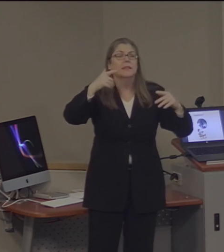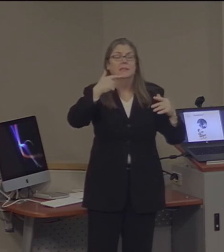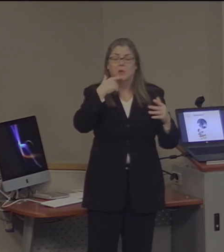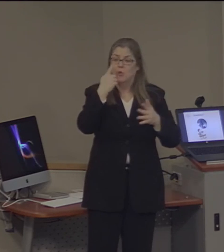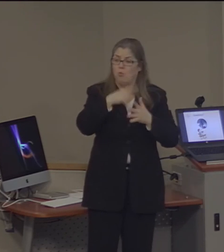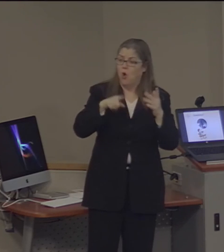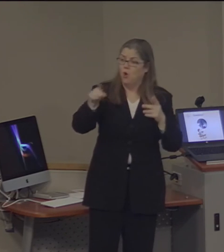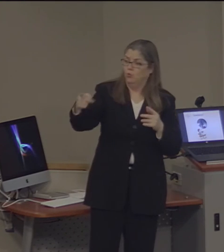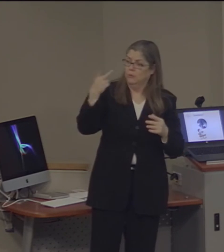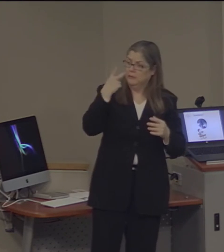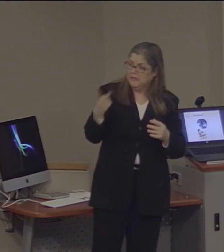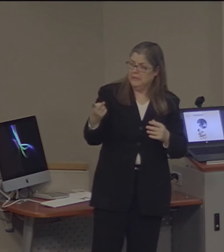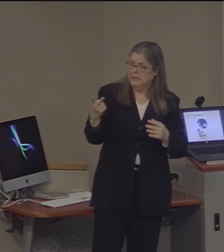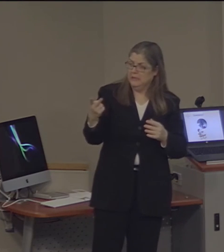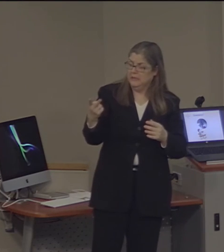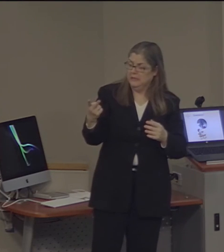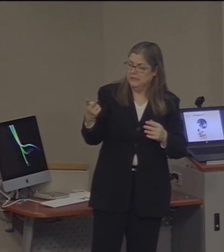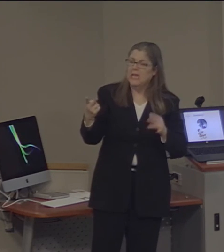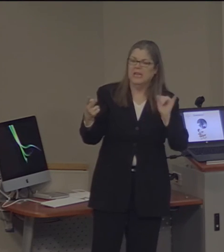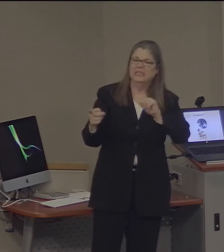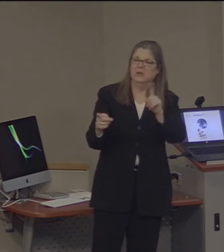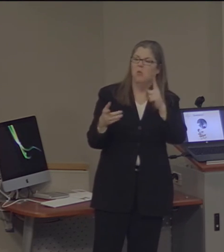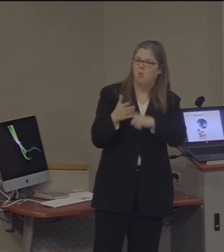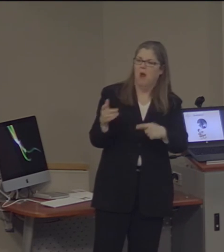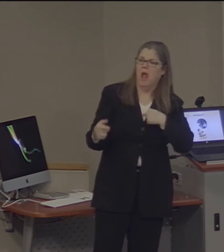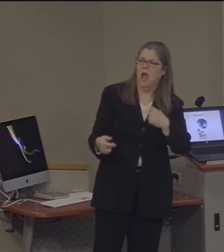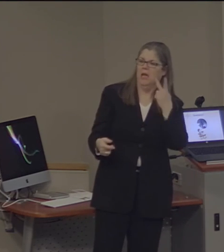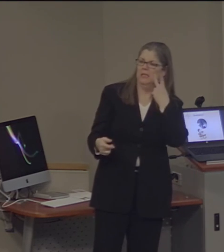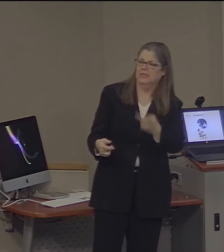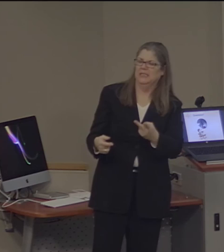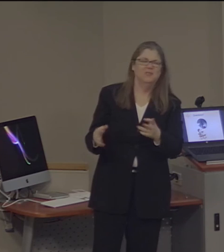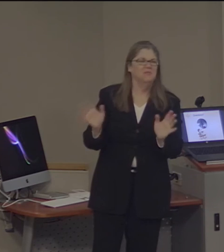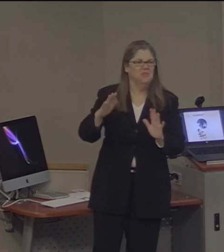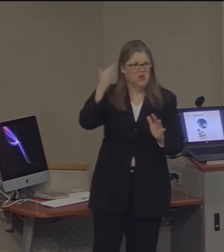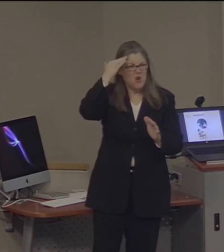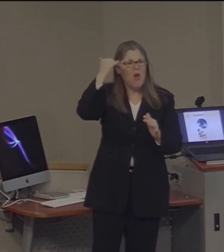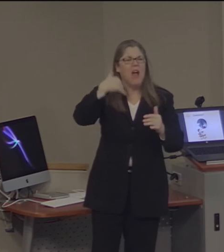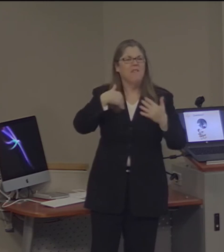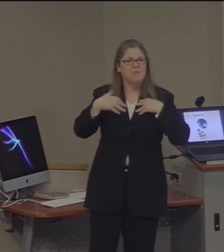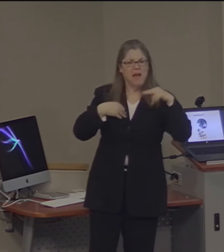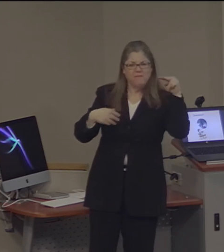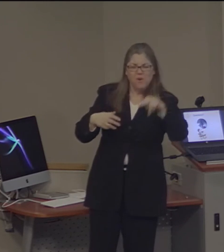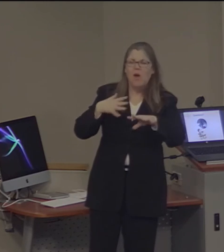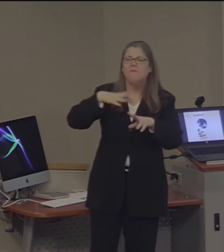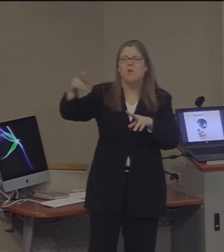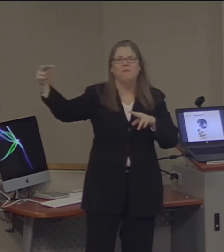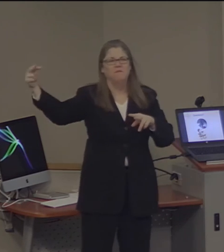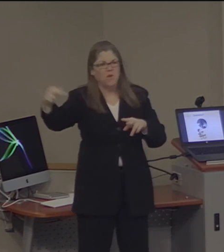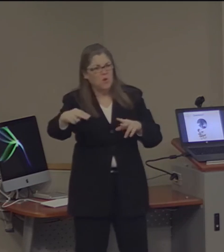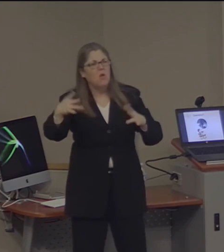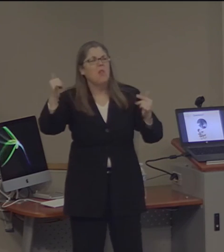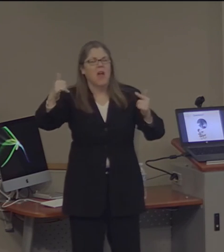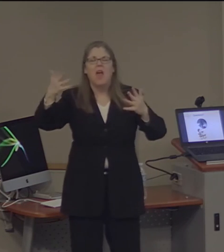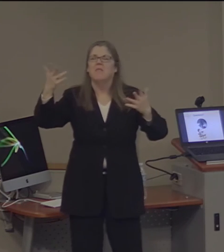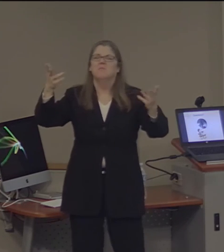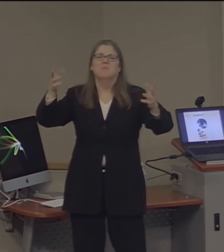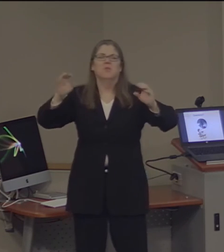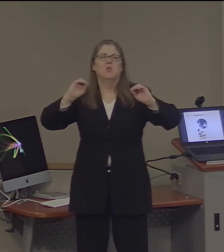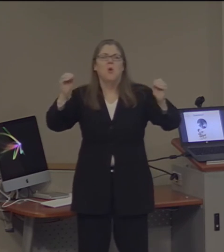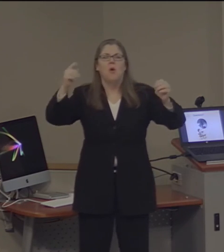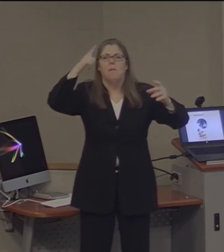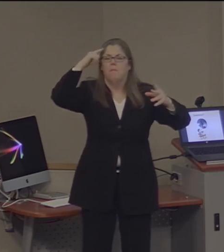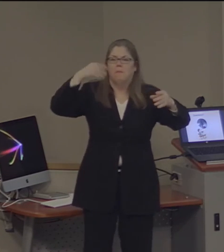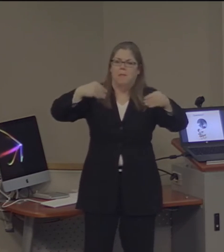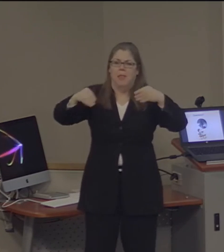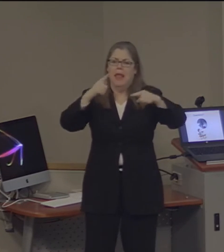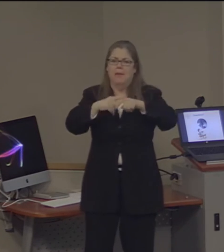what I see, right? They wouldn't pick the egocentric choice. They're at ceiling, there's no error bar. So in that sense, there's no malleability, because how could you